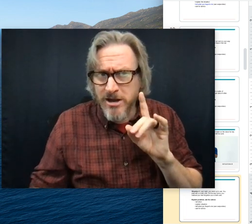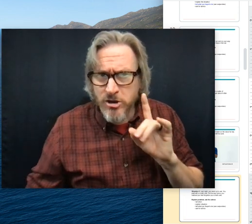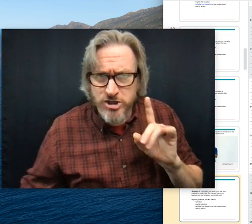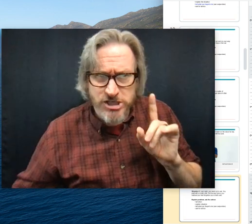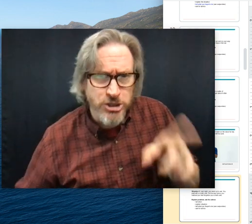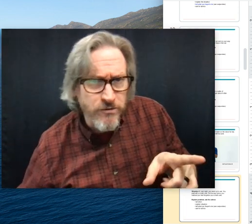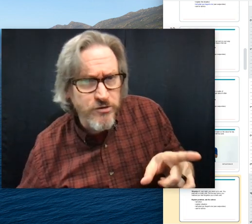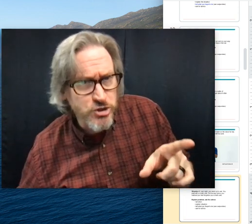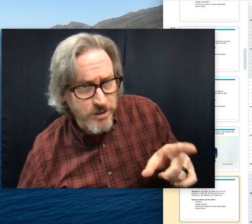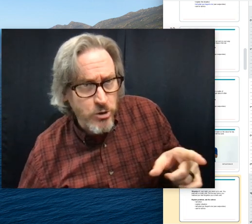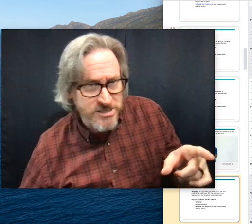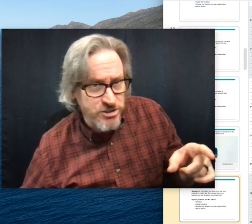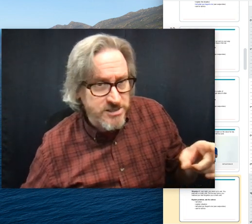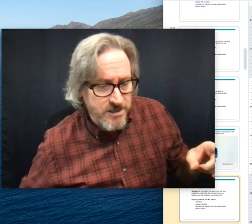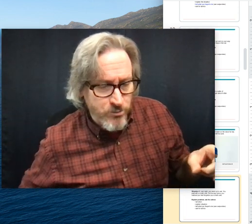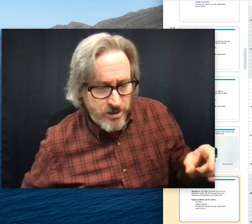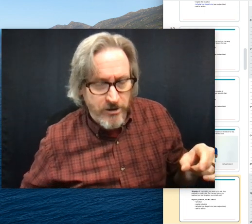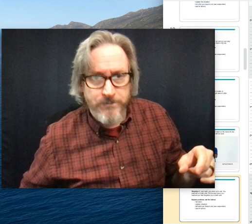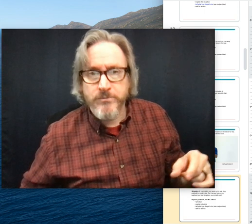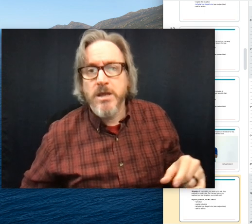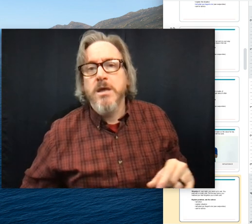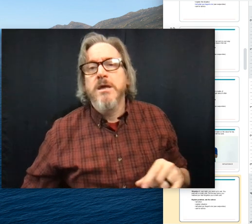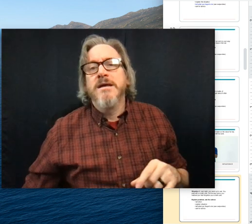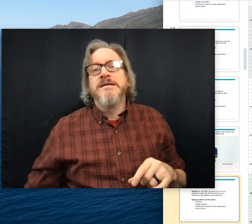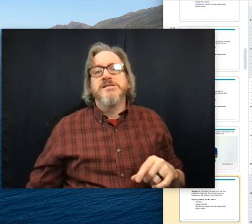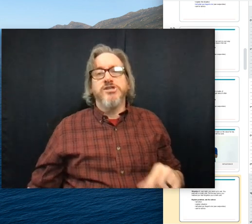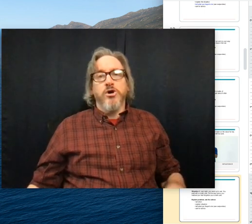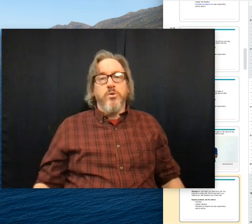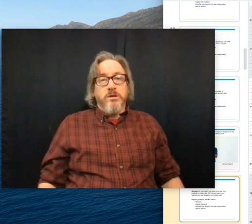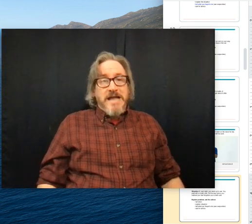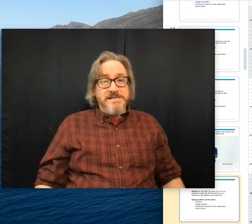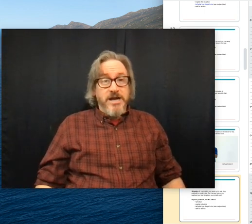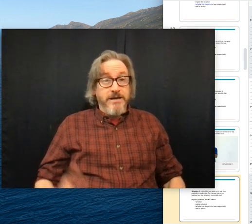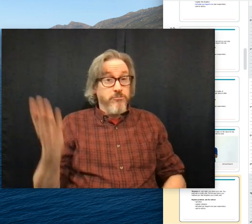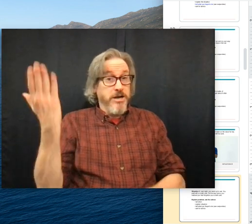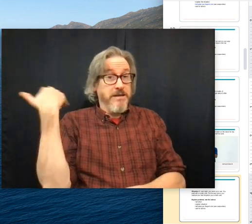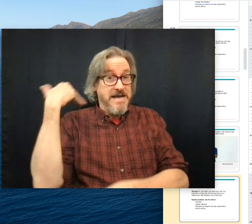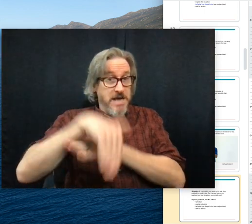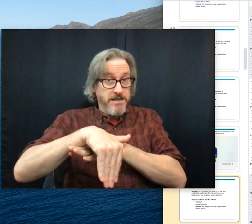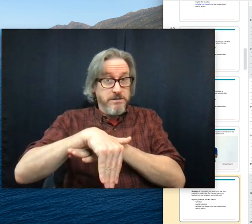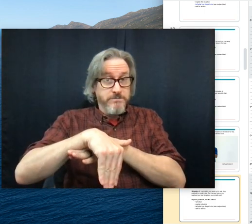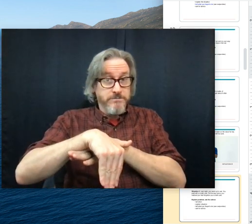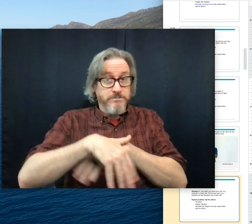you. Just look for the trick questions that they put in there. So last night,